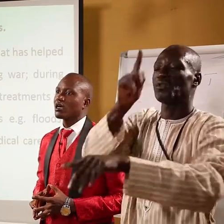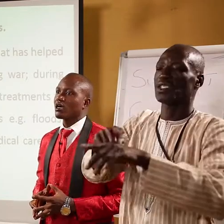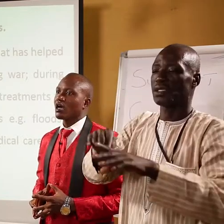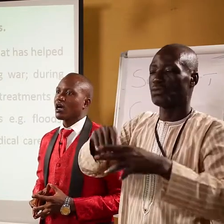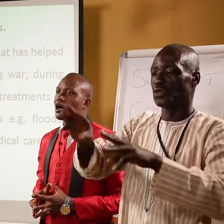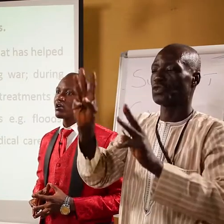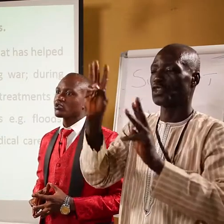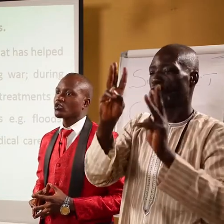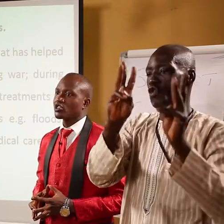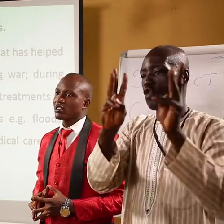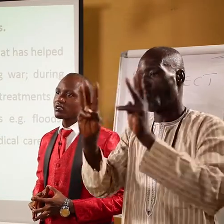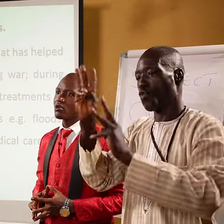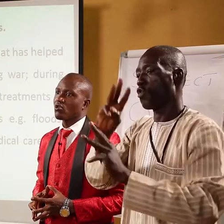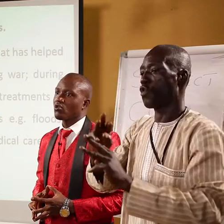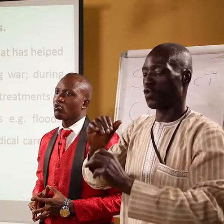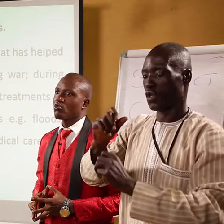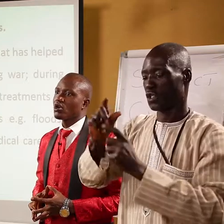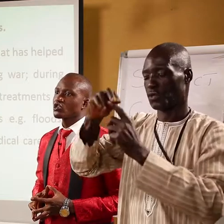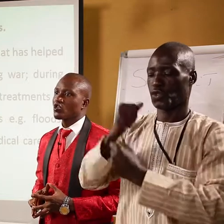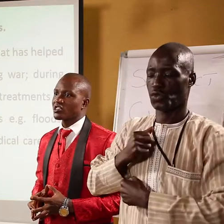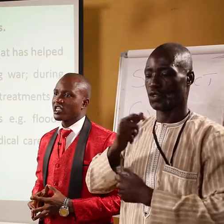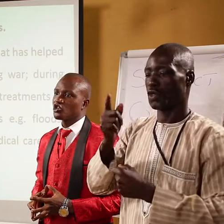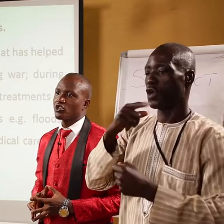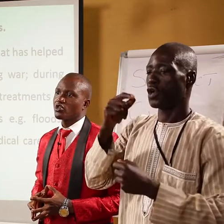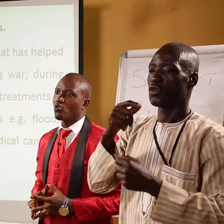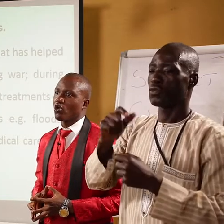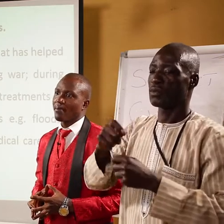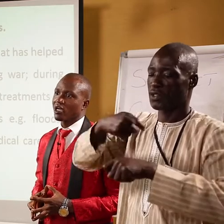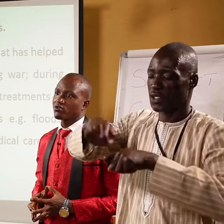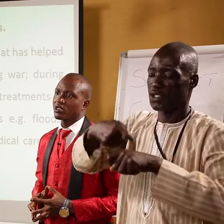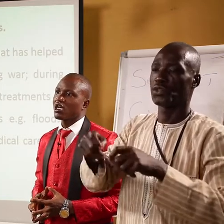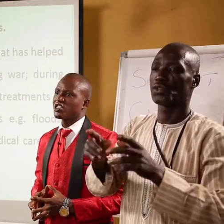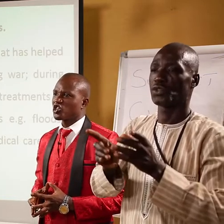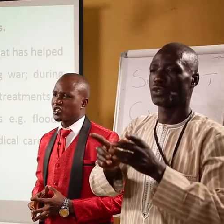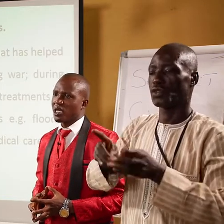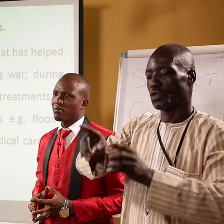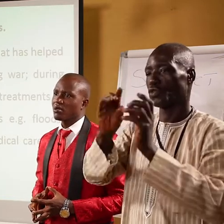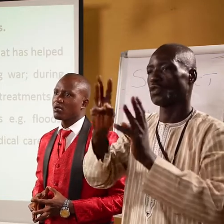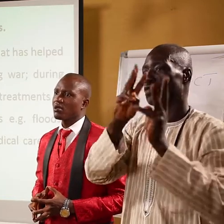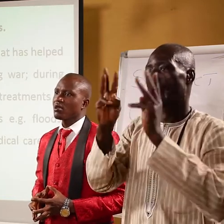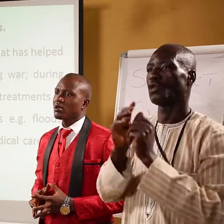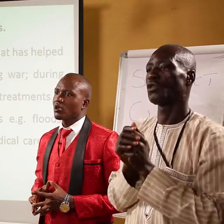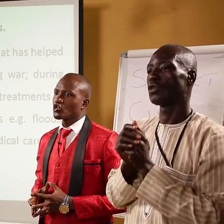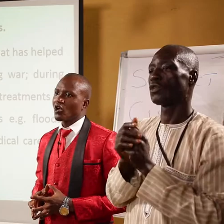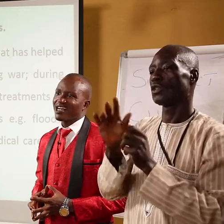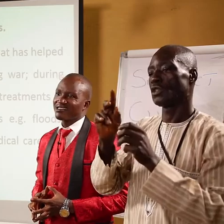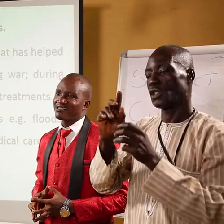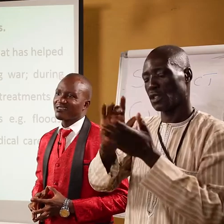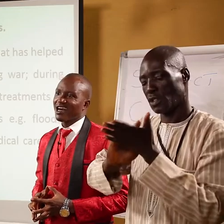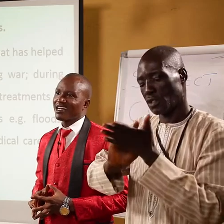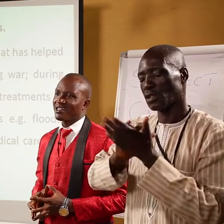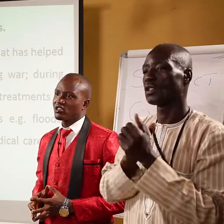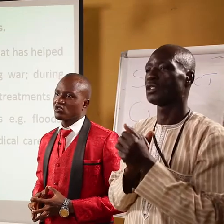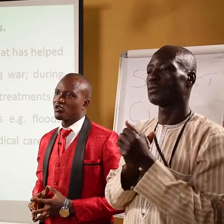war soldiers who sustain injury during war and battles. They treat them. They also